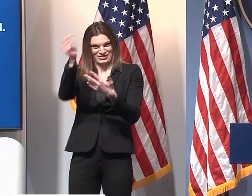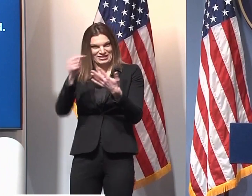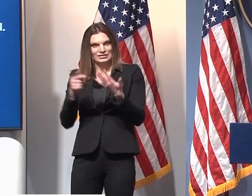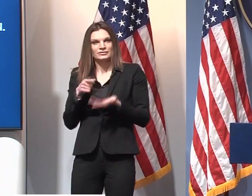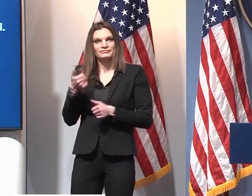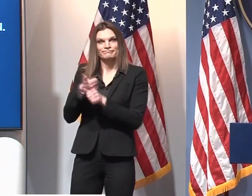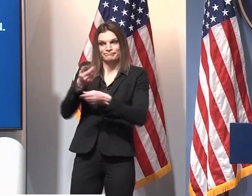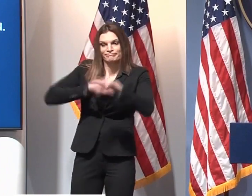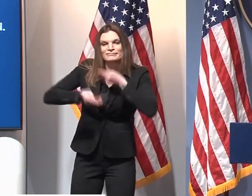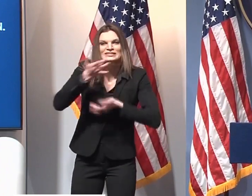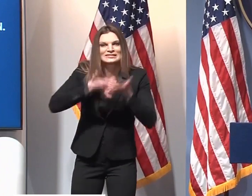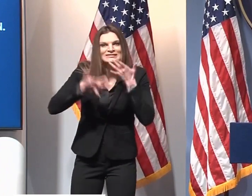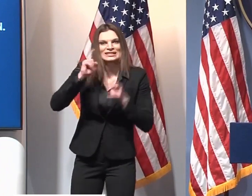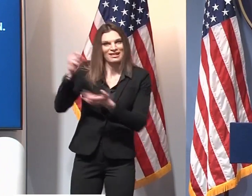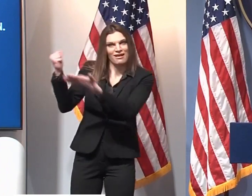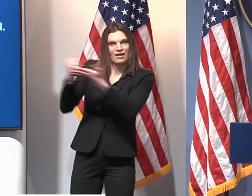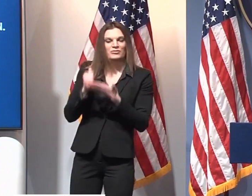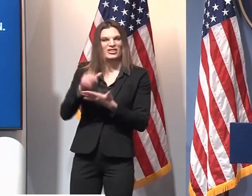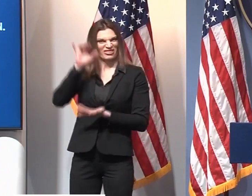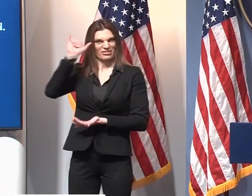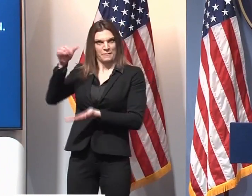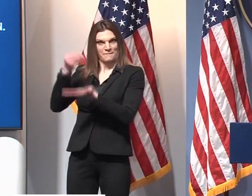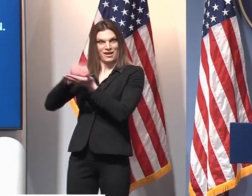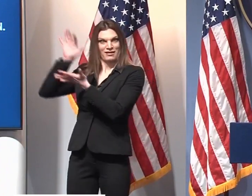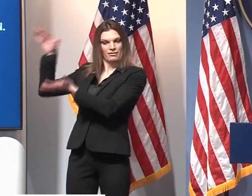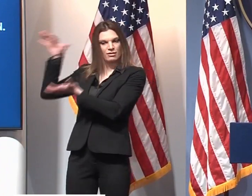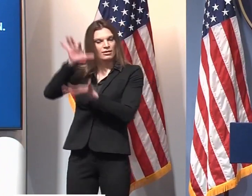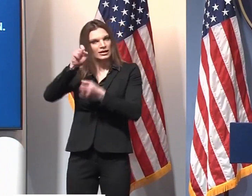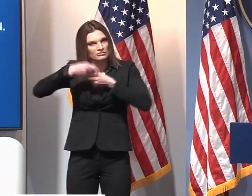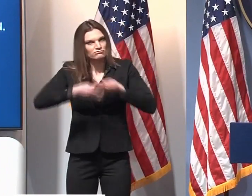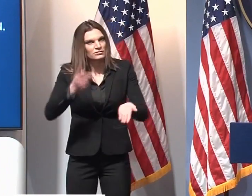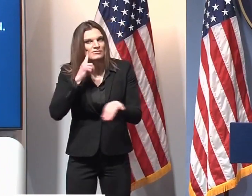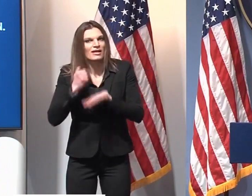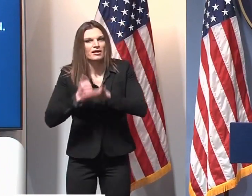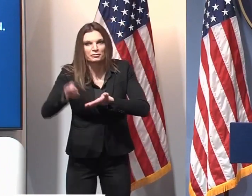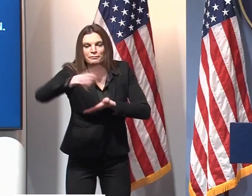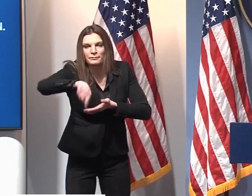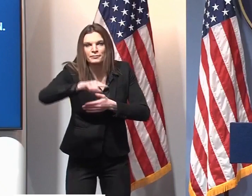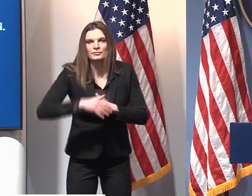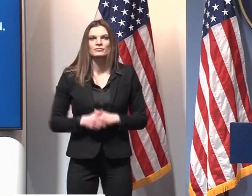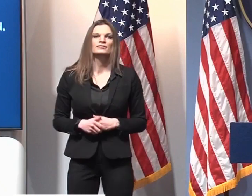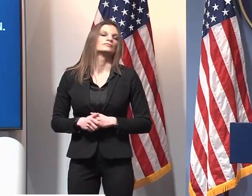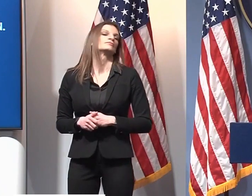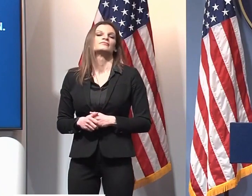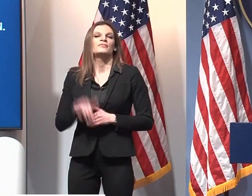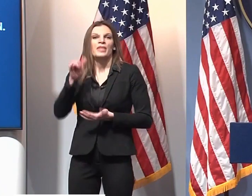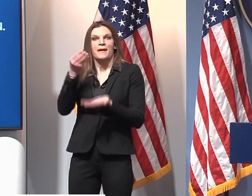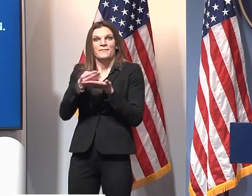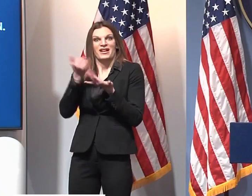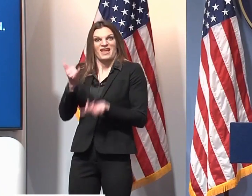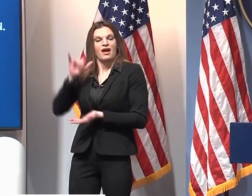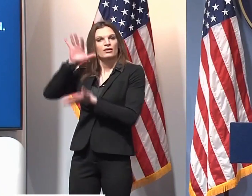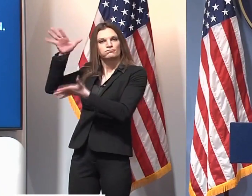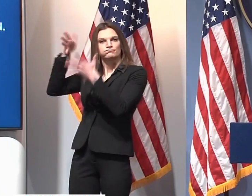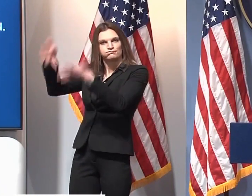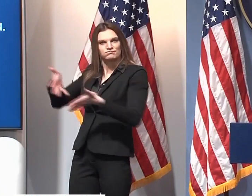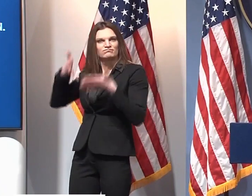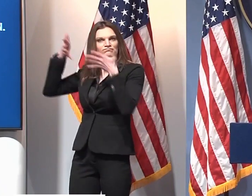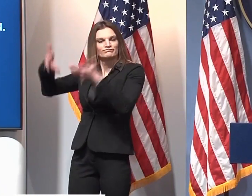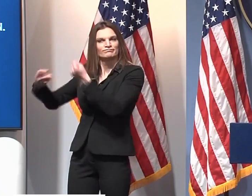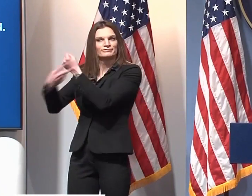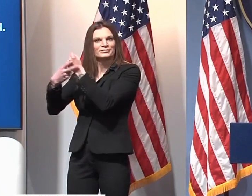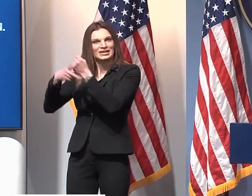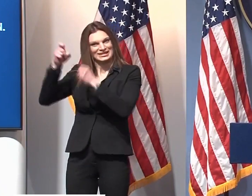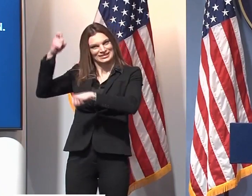deploy at the earliest possible moment. Right now, we're leaving that $5 billion just sitting on the table.